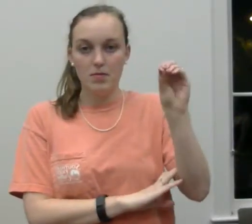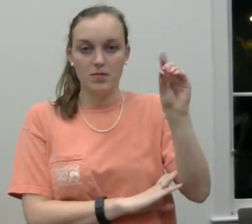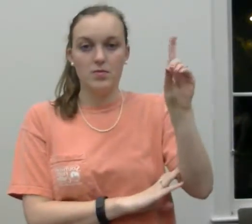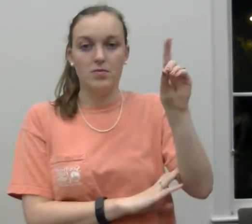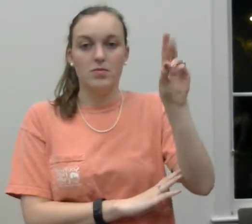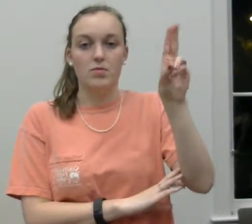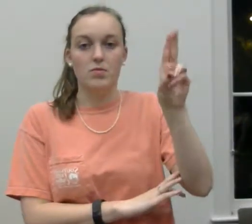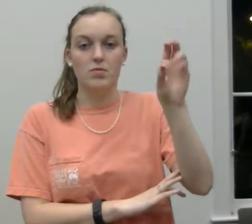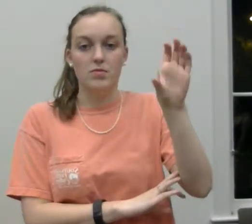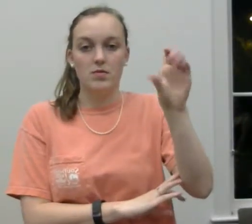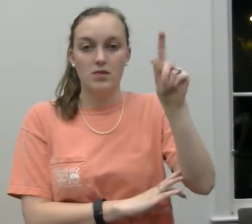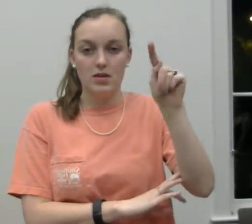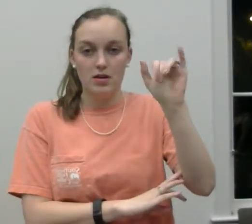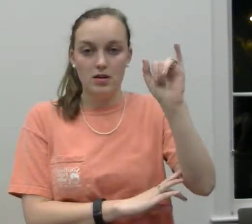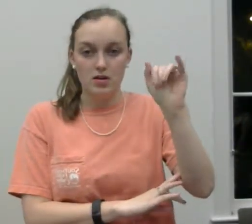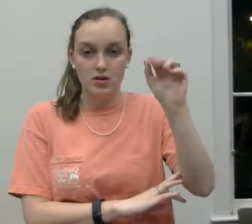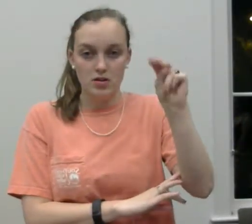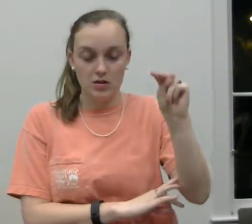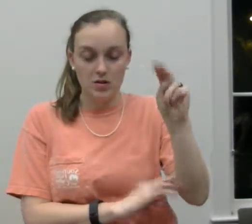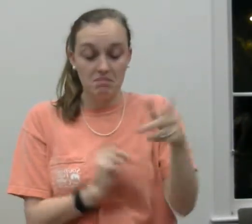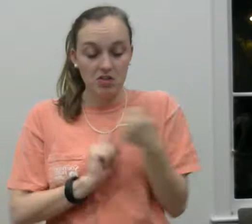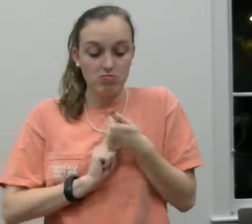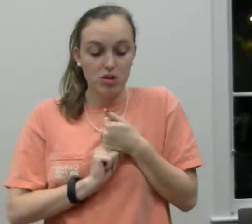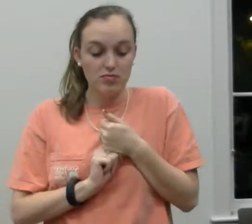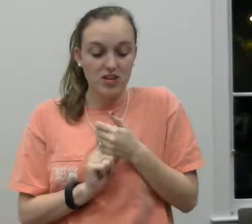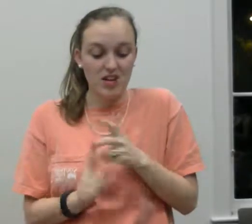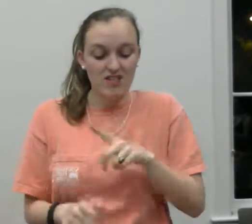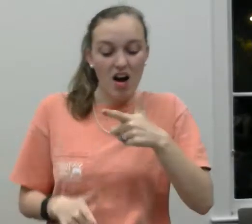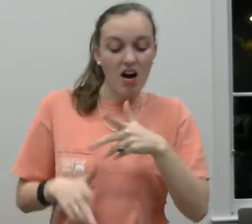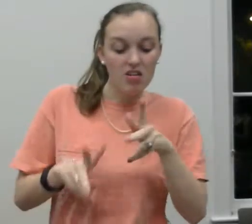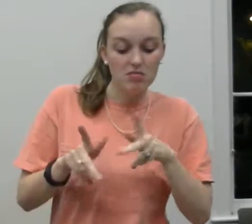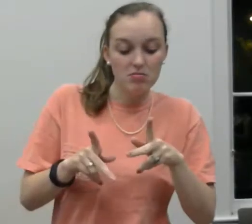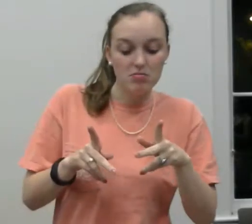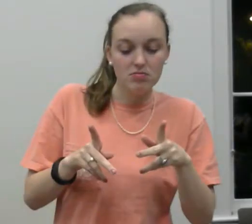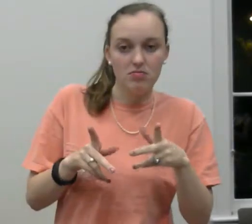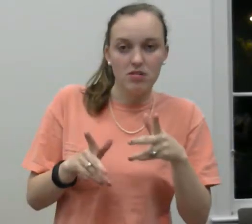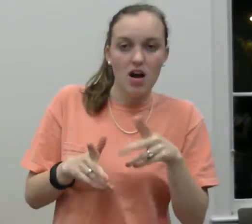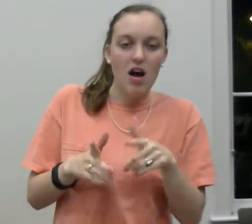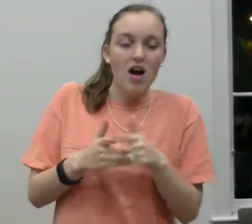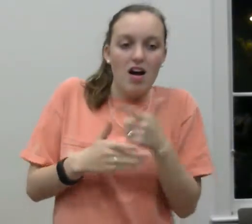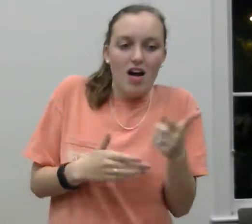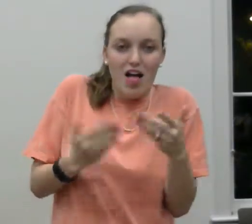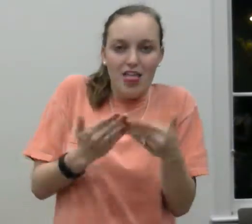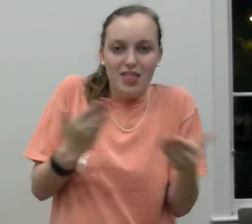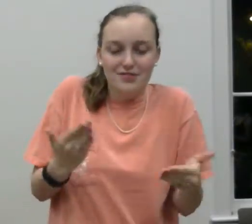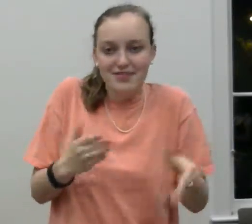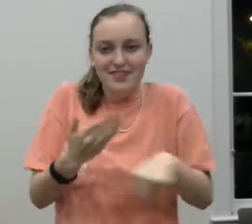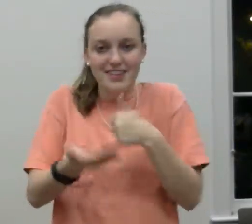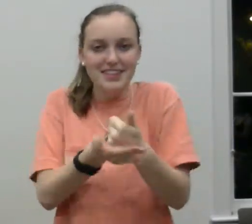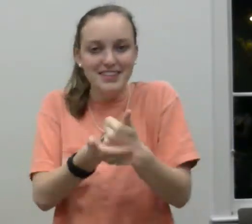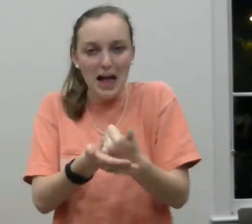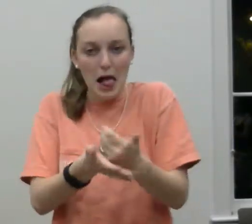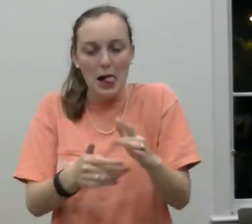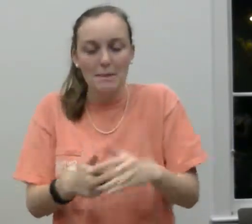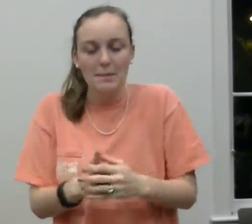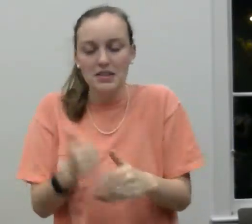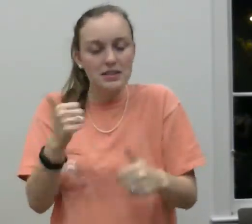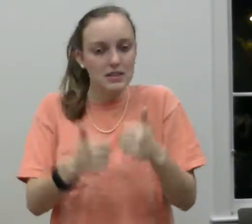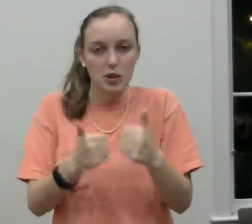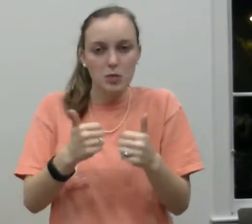but no matter what it is very important because if something did not reproduce, when the last one of those things dies